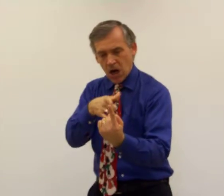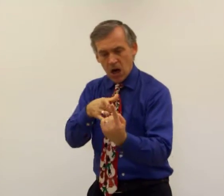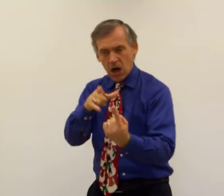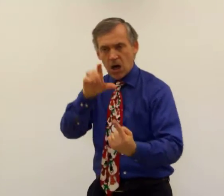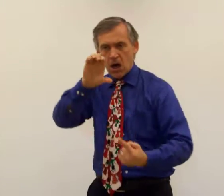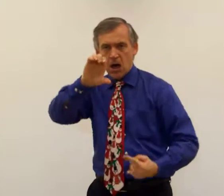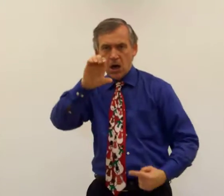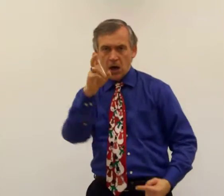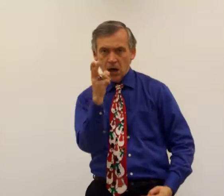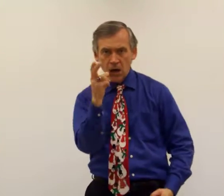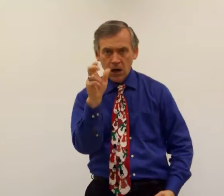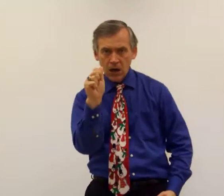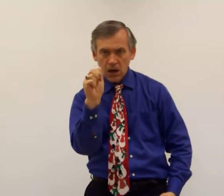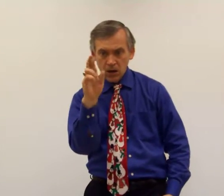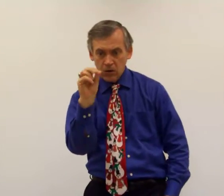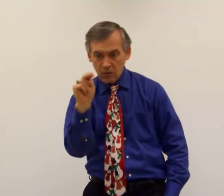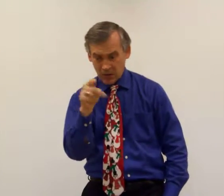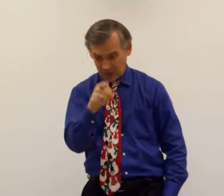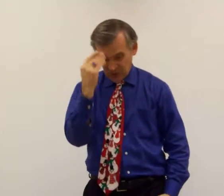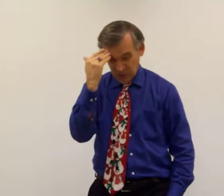passenger for the price of crossing.